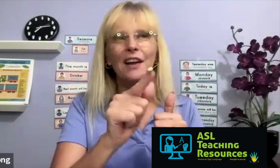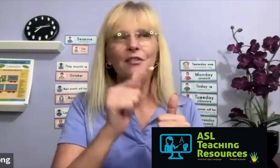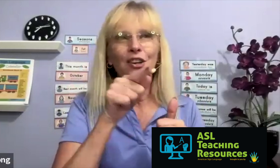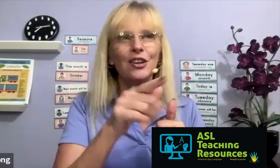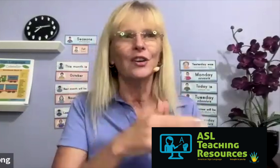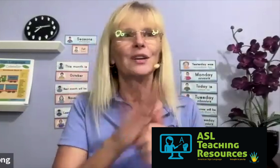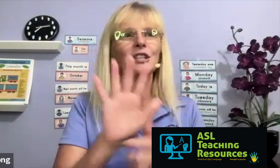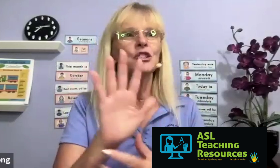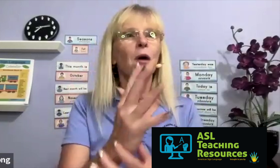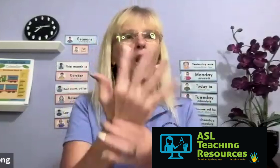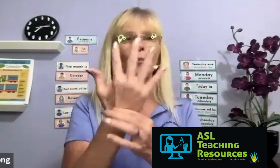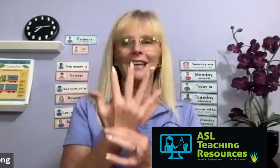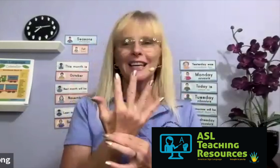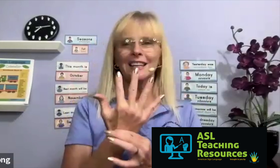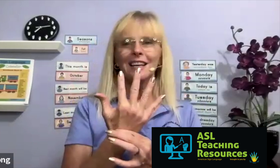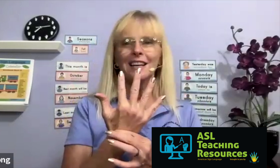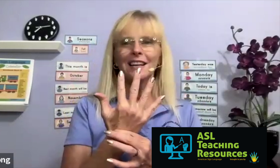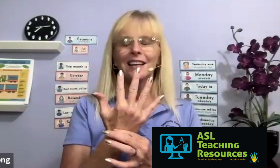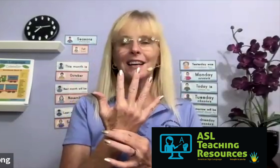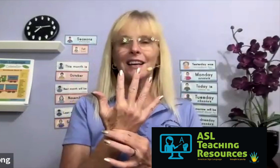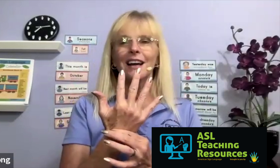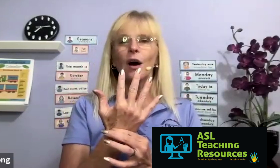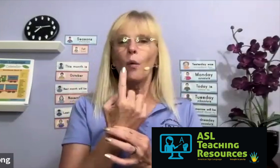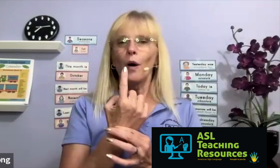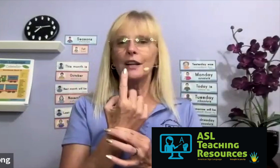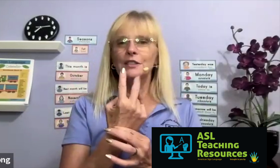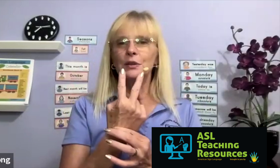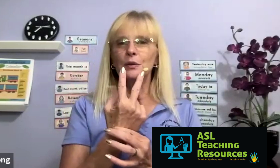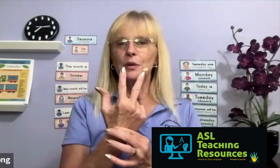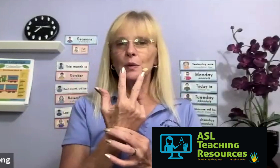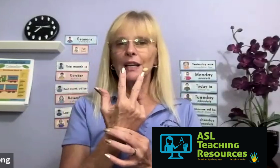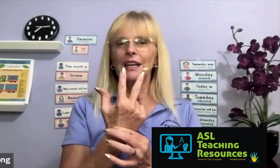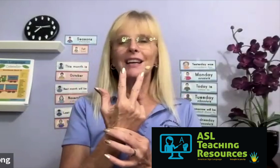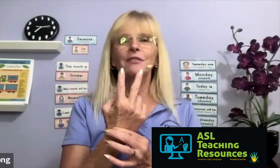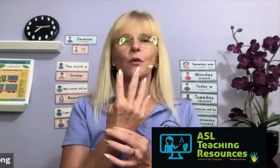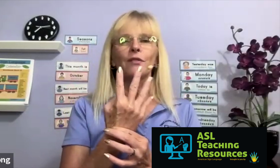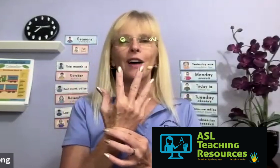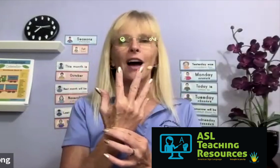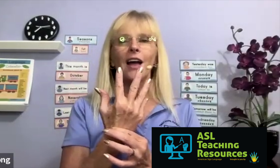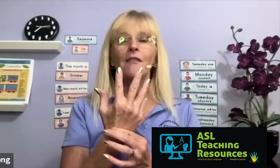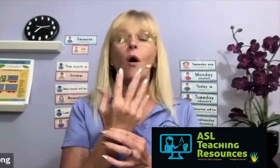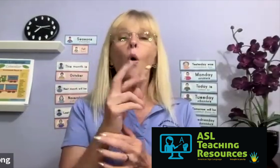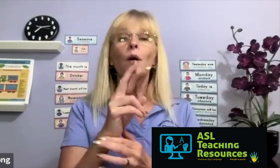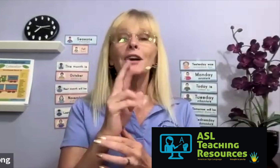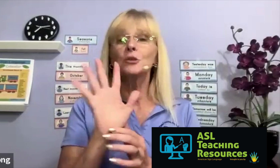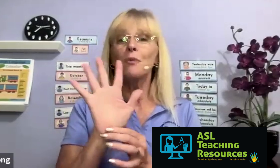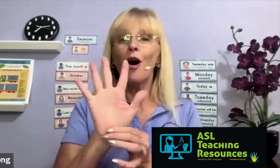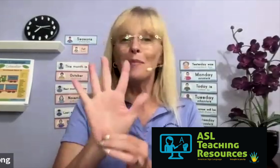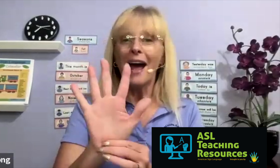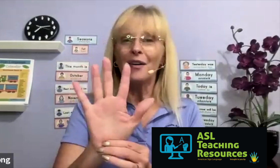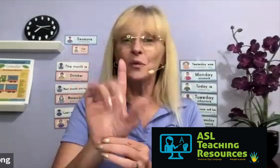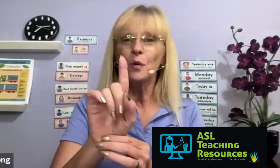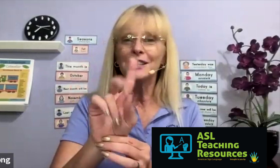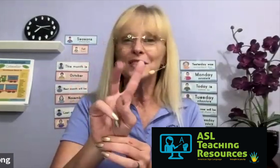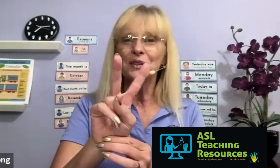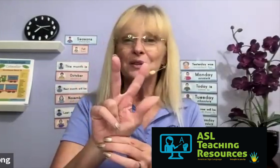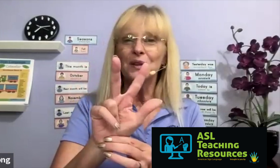for you? Is your palm in? 1, 2, 3, 4, 5, or is your palm out? 1, 2, 3,